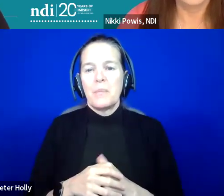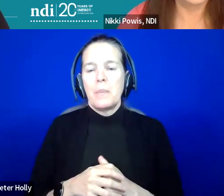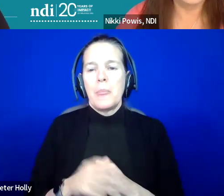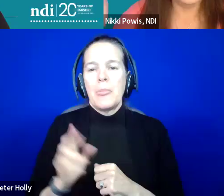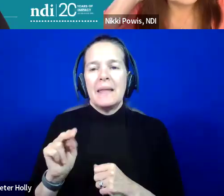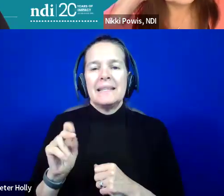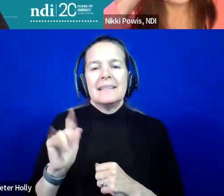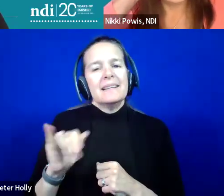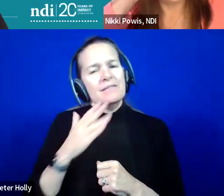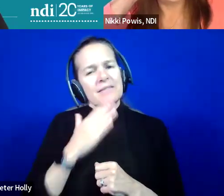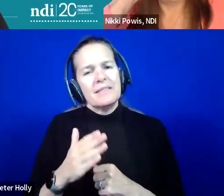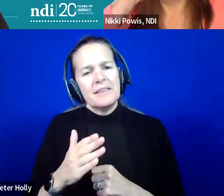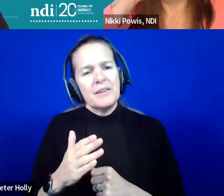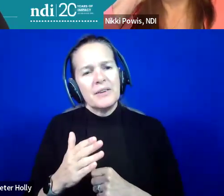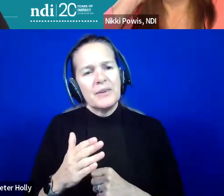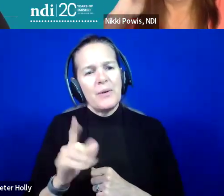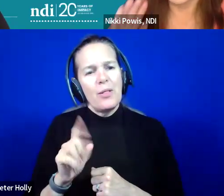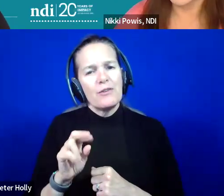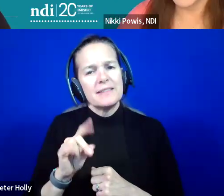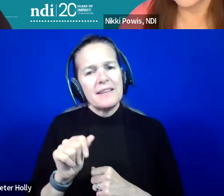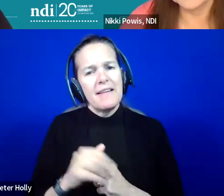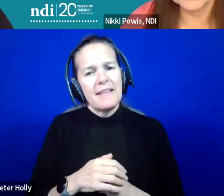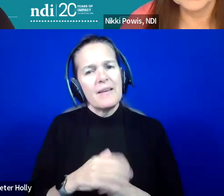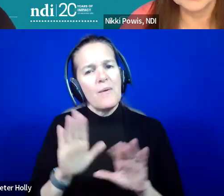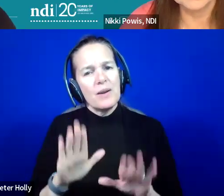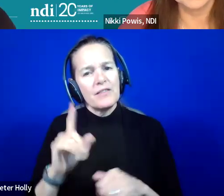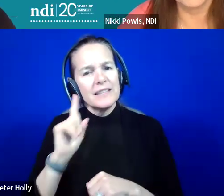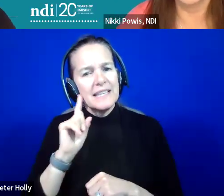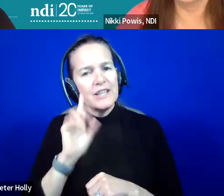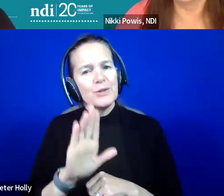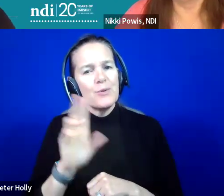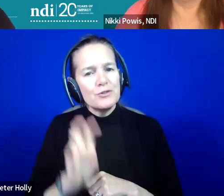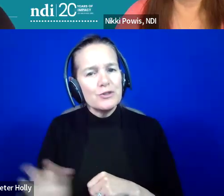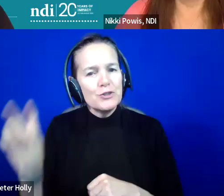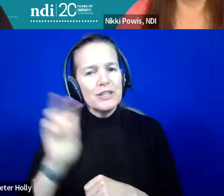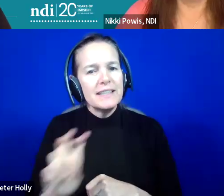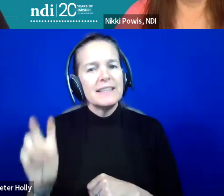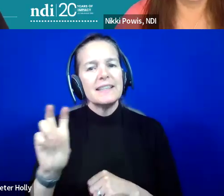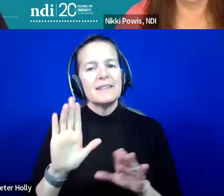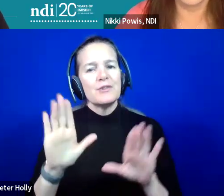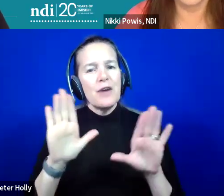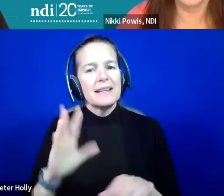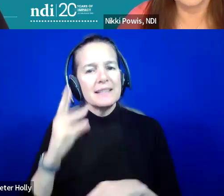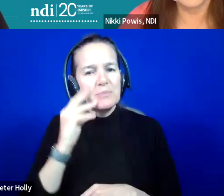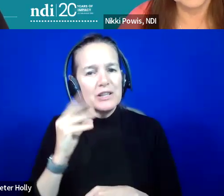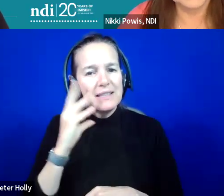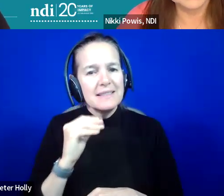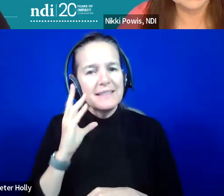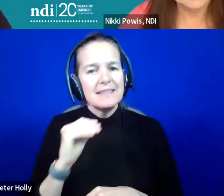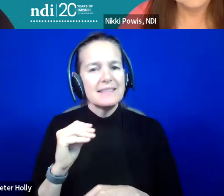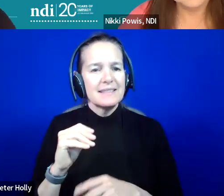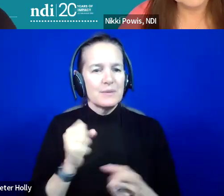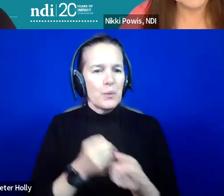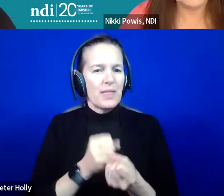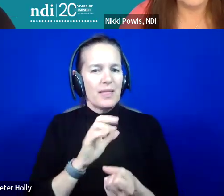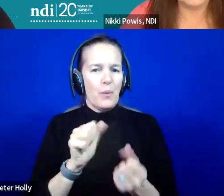Thanks, Lorinda. That was just wonderful to hear all about your journey and the great experiences that you've had with those supports.